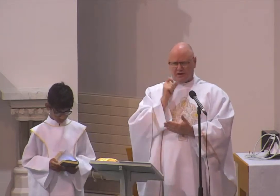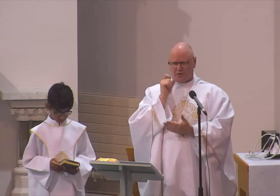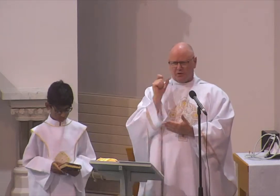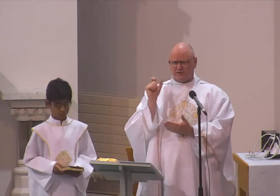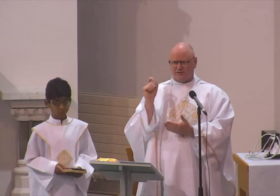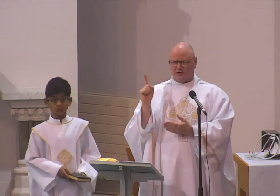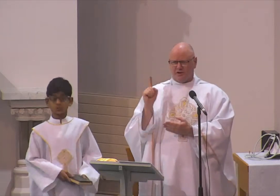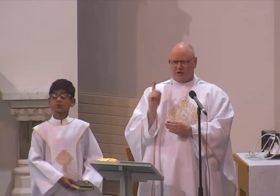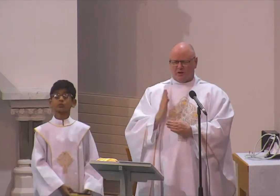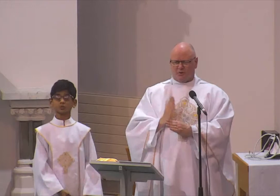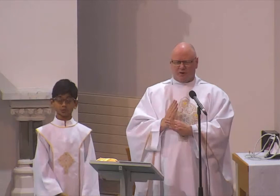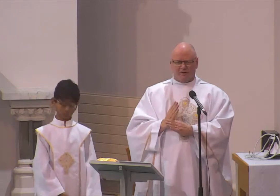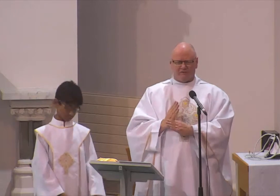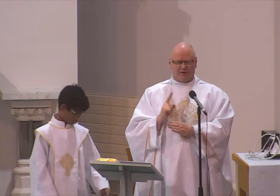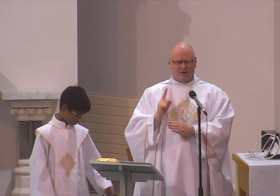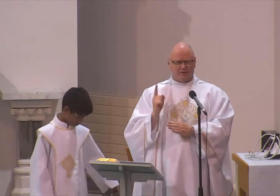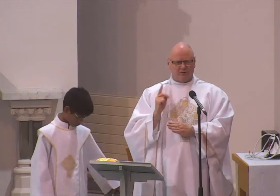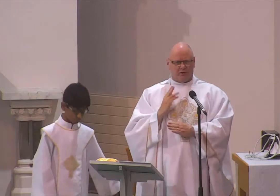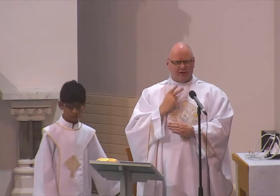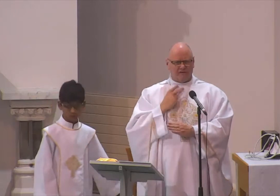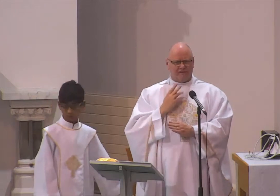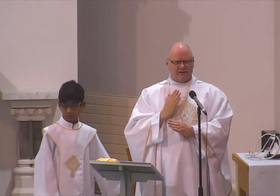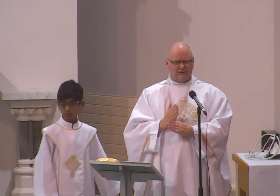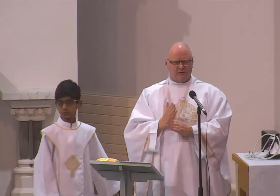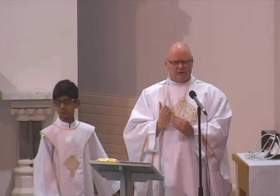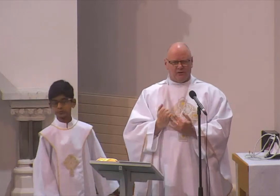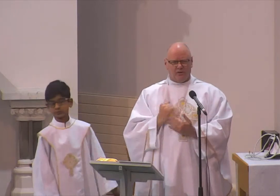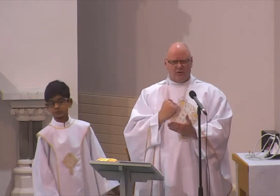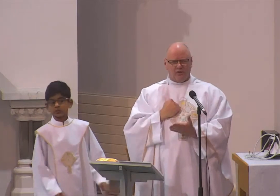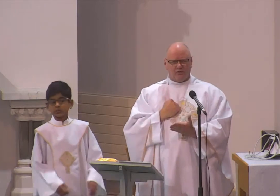words, in what I have done, what I have failed to do,